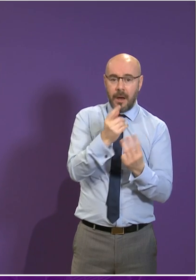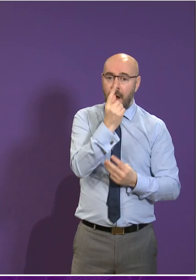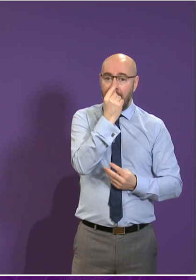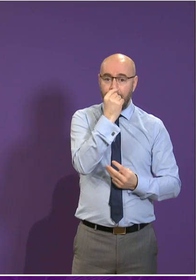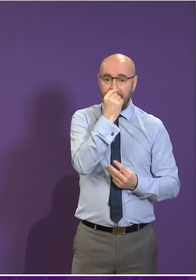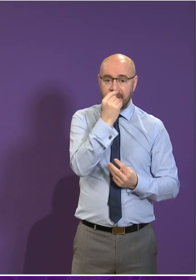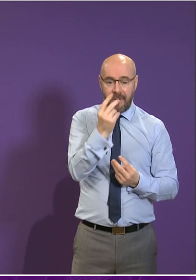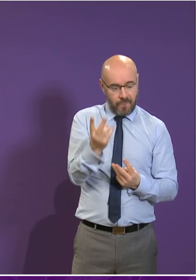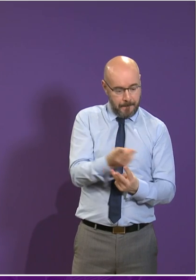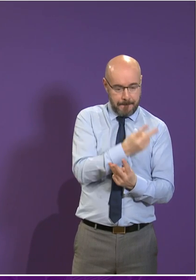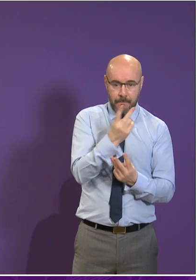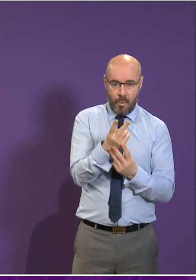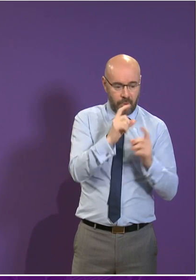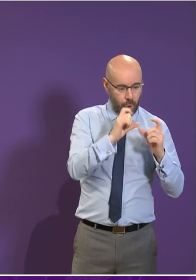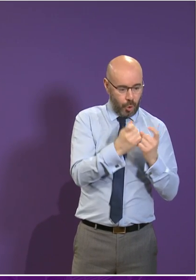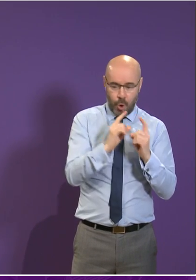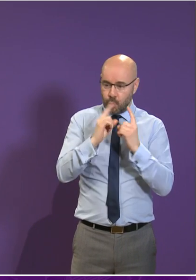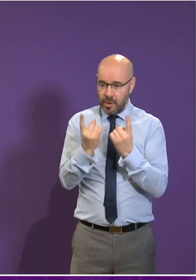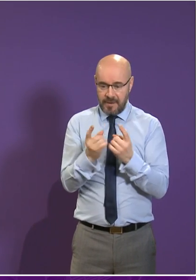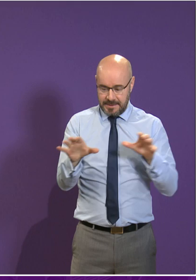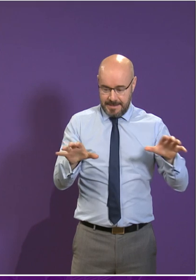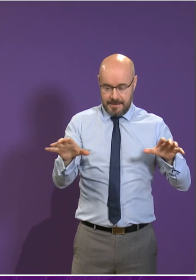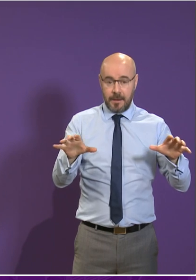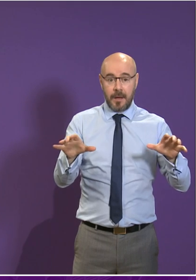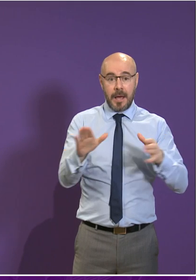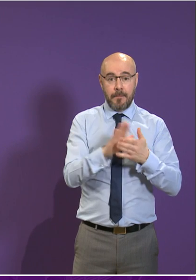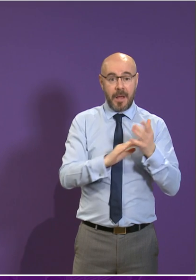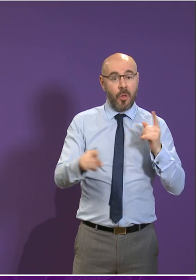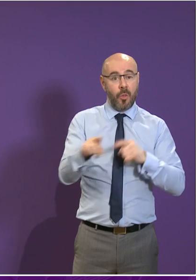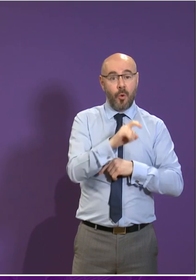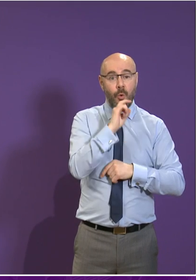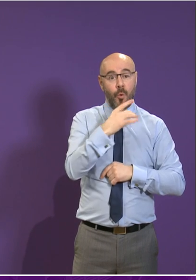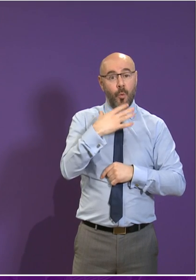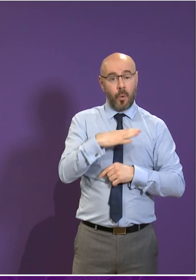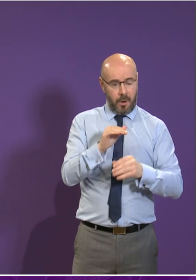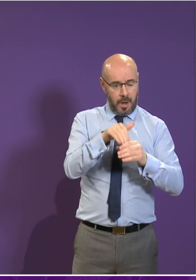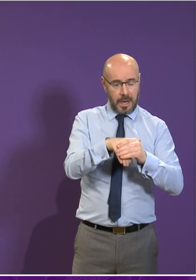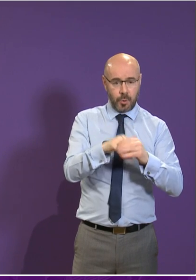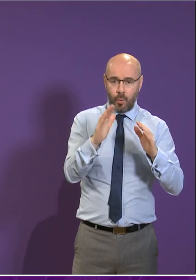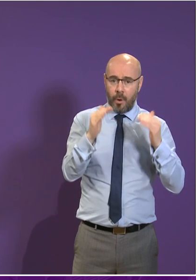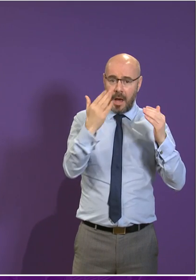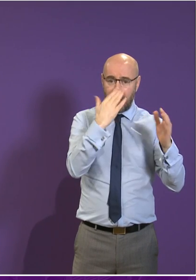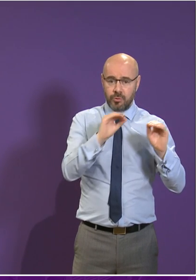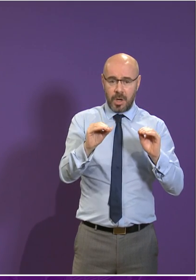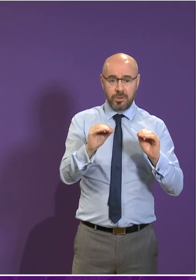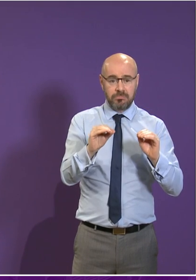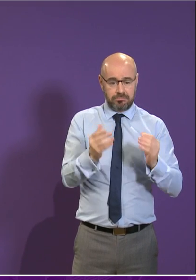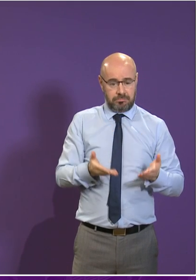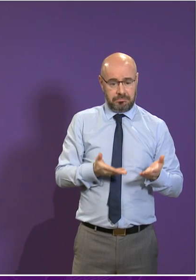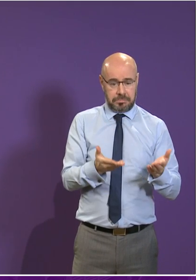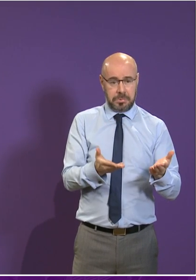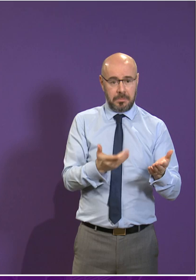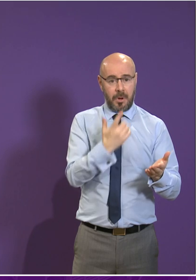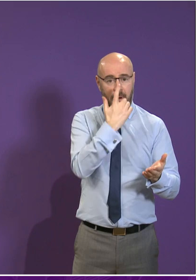both sectors, so that increasingly everyone who wants to get into higher education can. But while